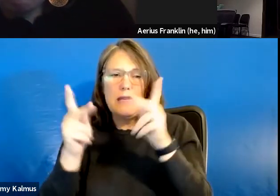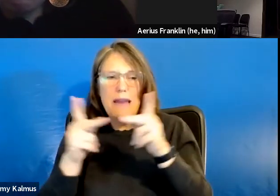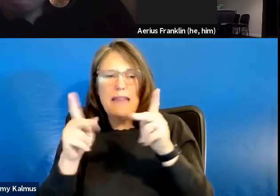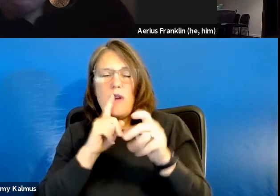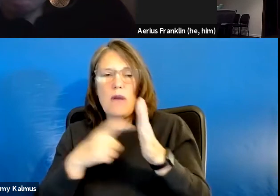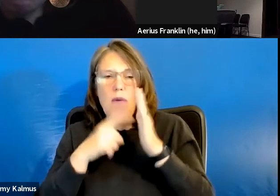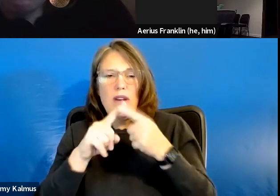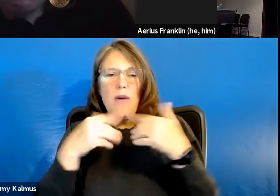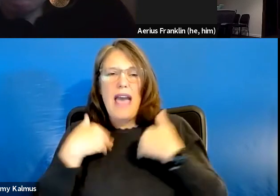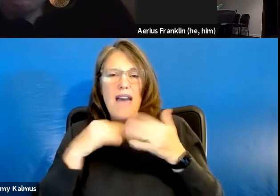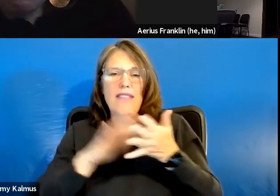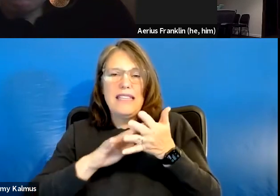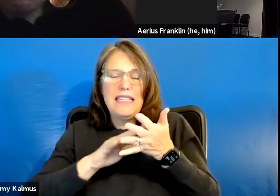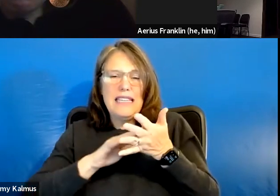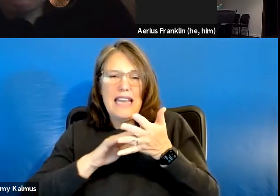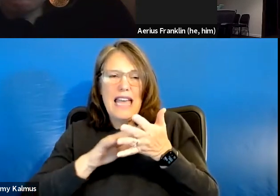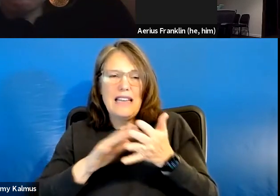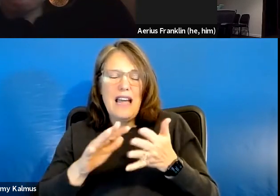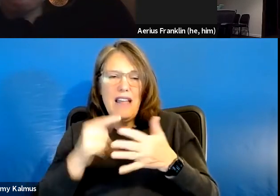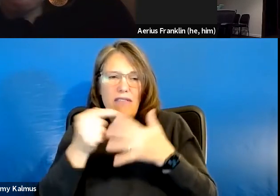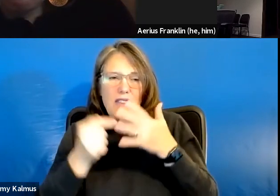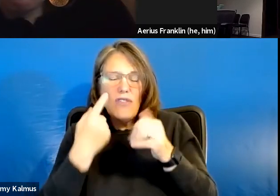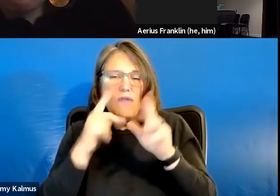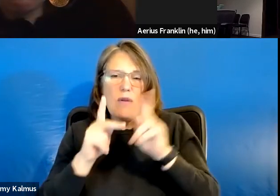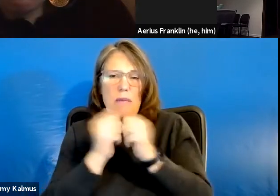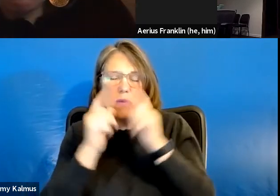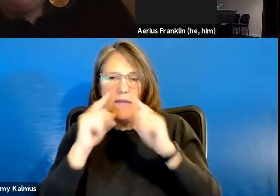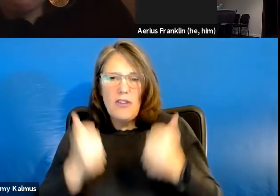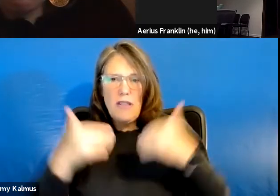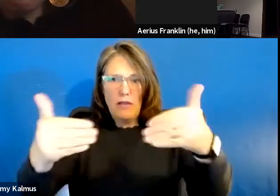this tactile feature for people with vision loss. Go.